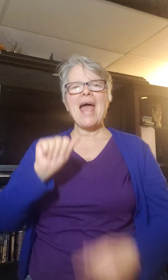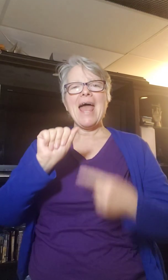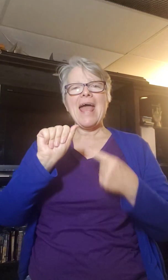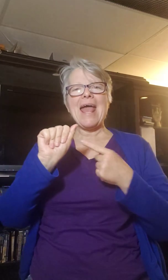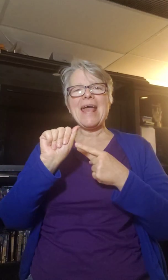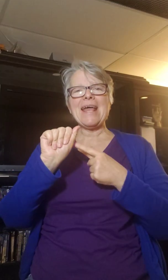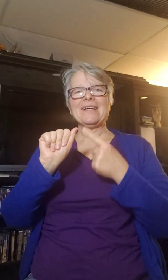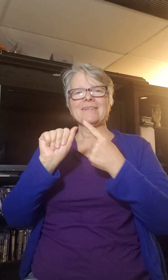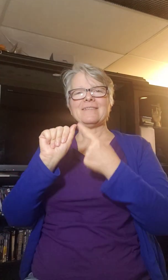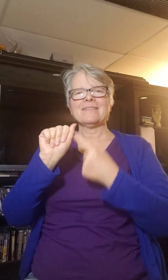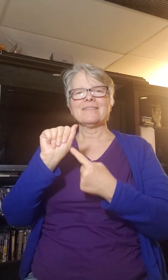A.